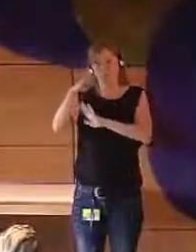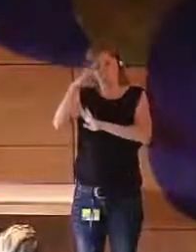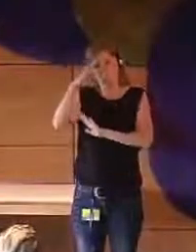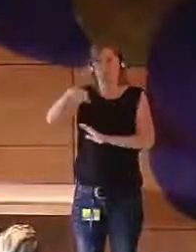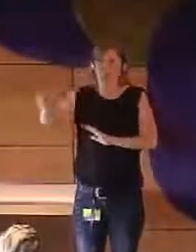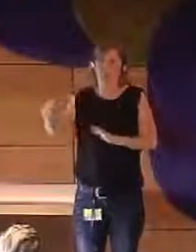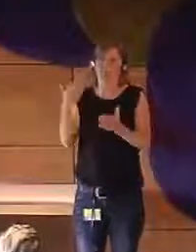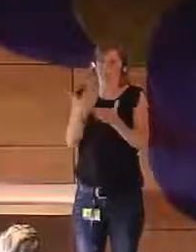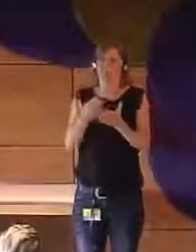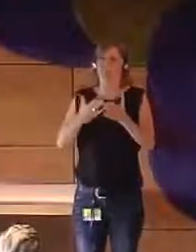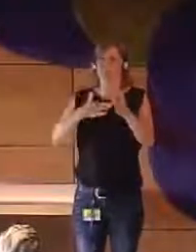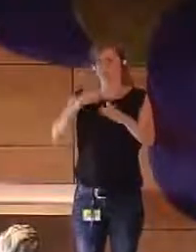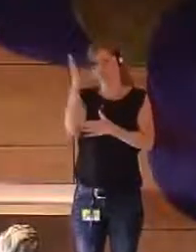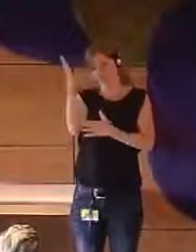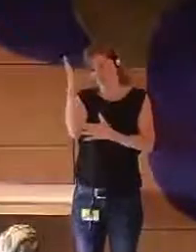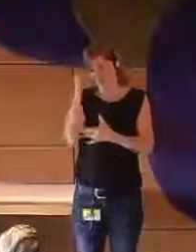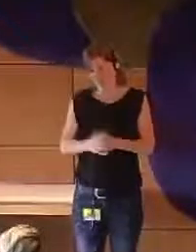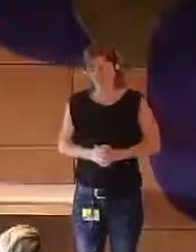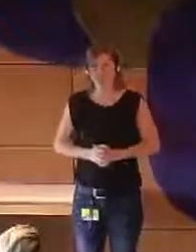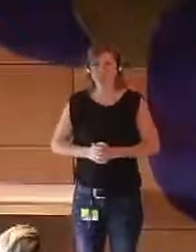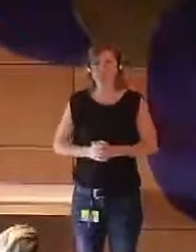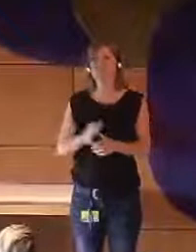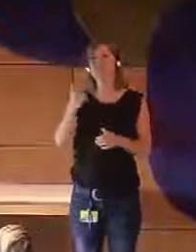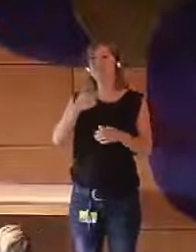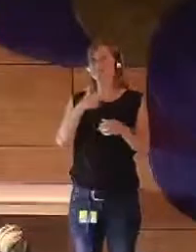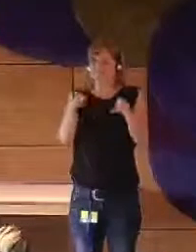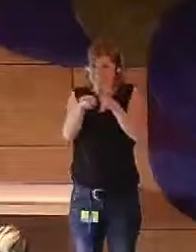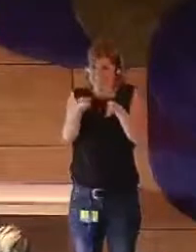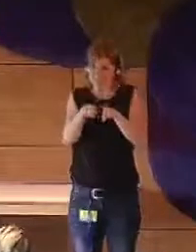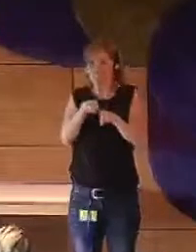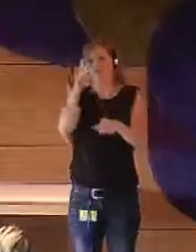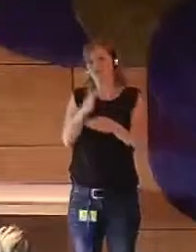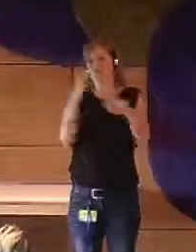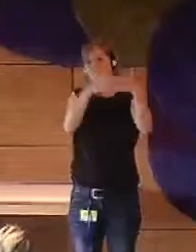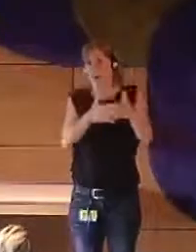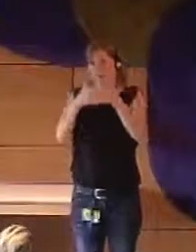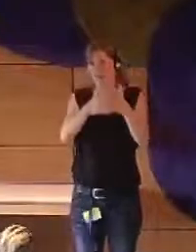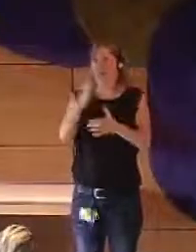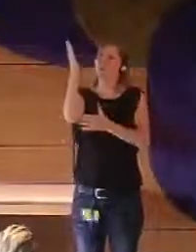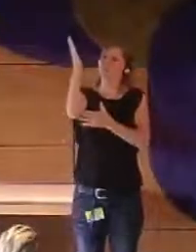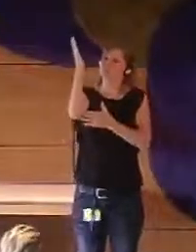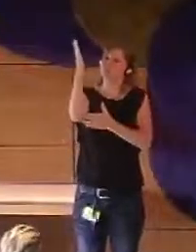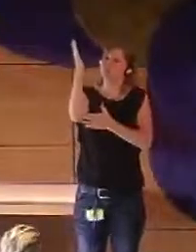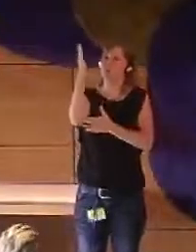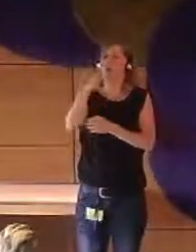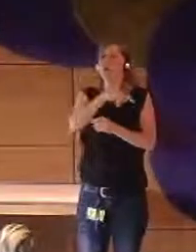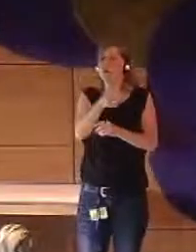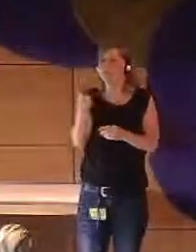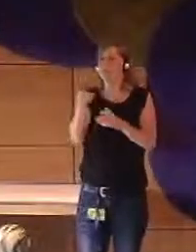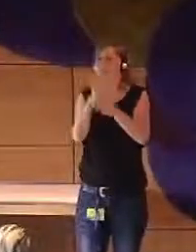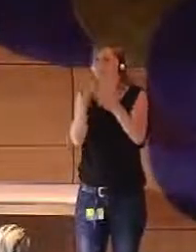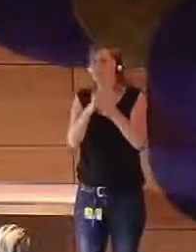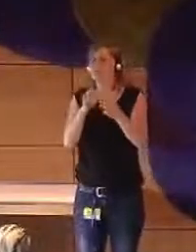presented this in America, and somebody pointed out that there were male and female organs in the same diagram. And they said, yes,